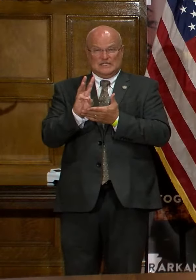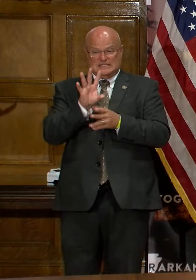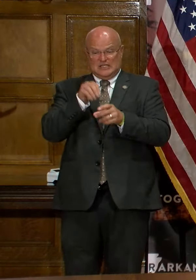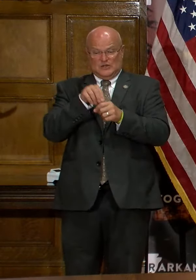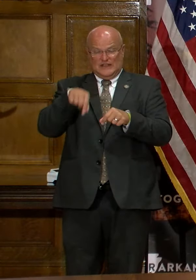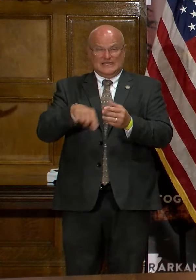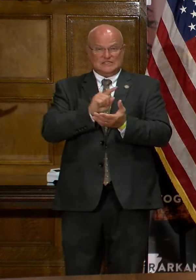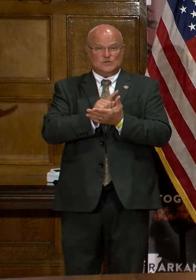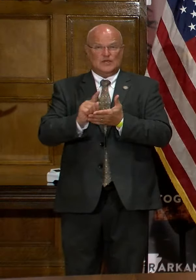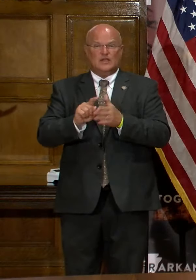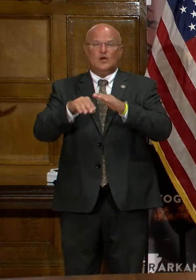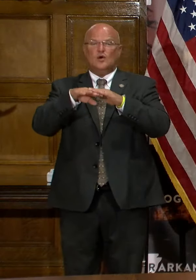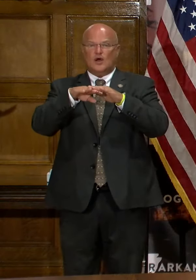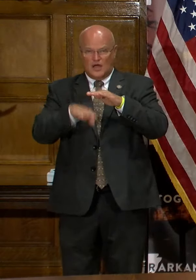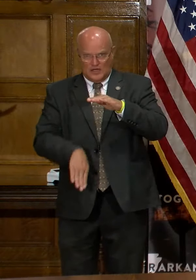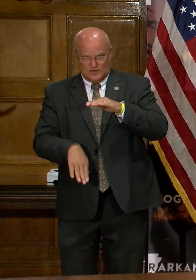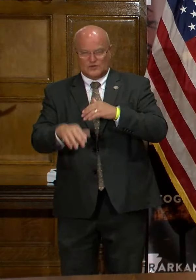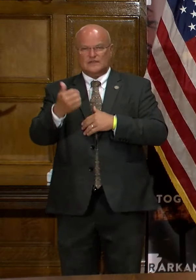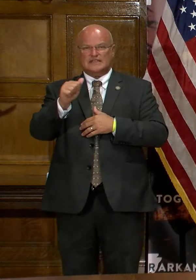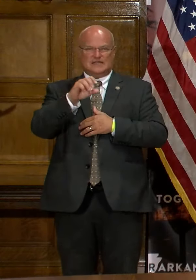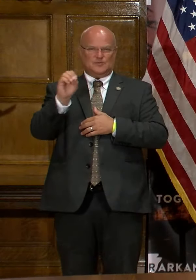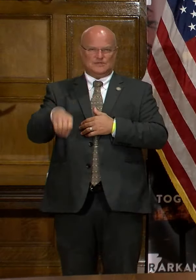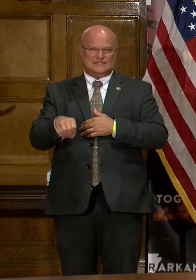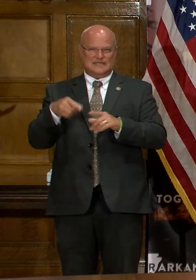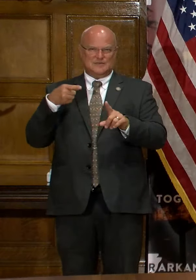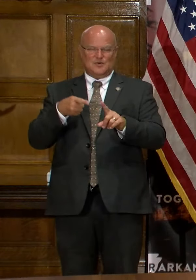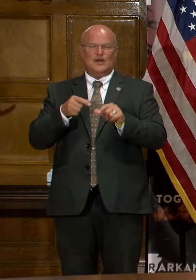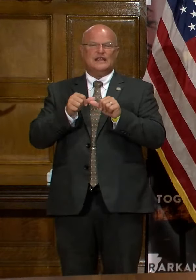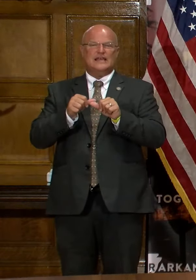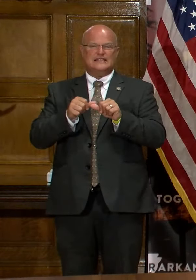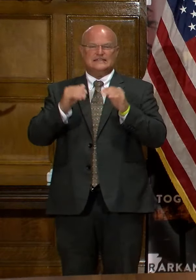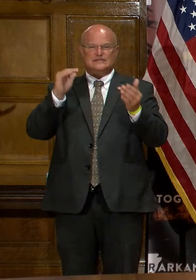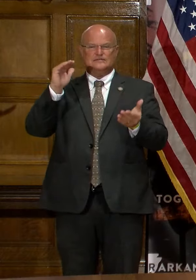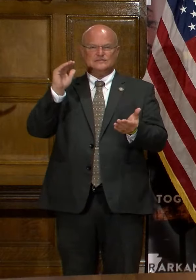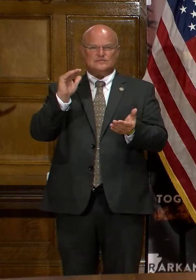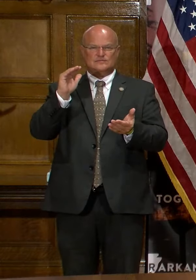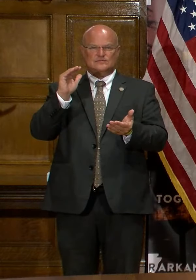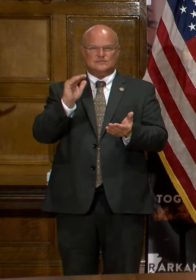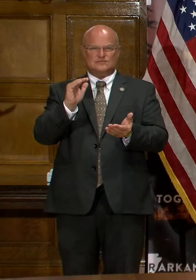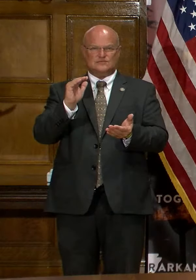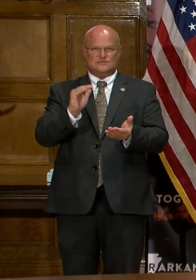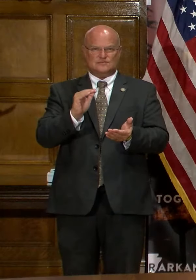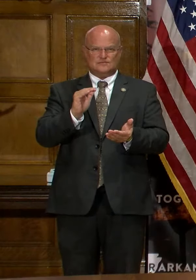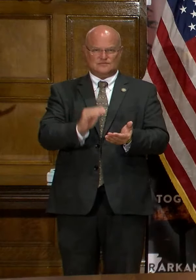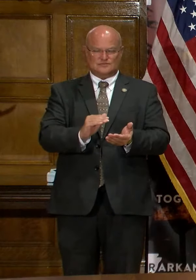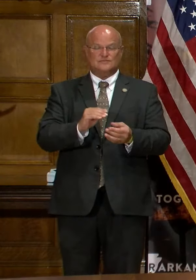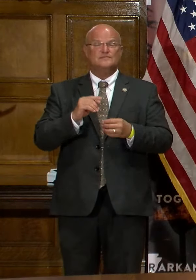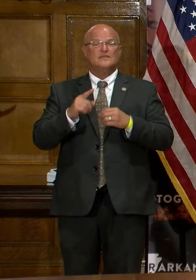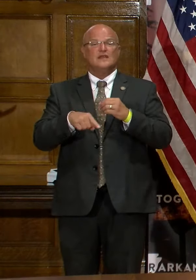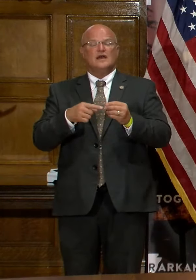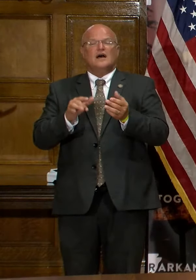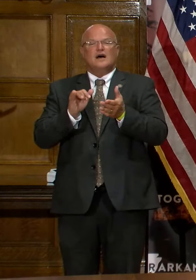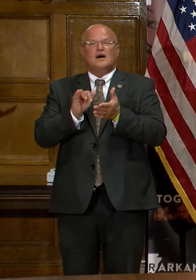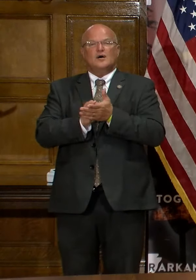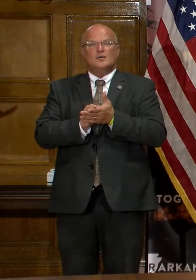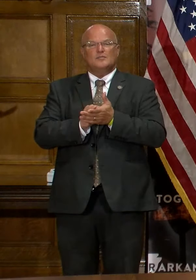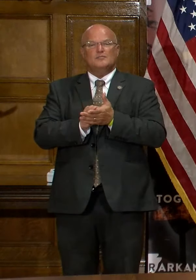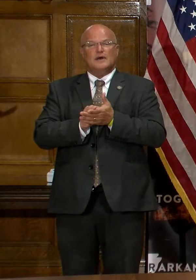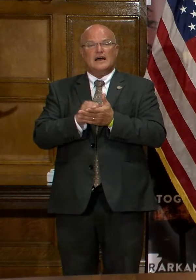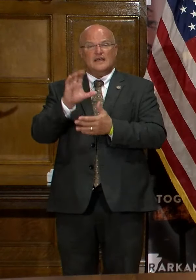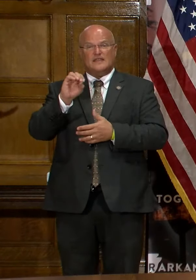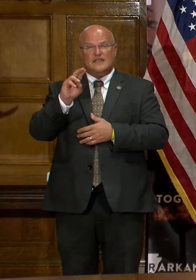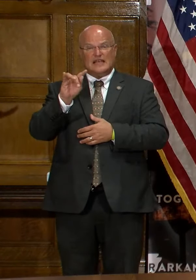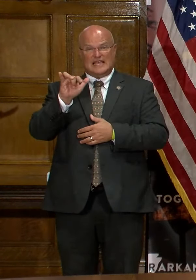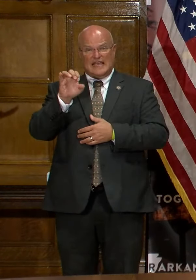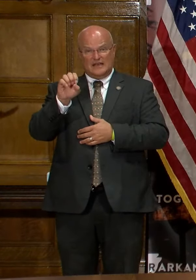this week, we are well under the 10% mark and continue to decrease. With regard to the